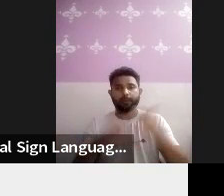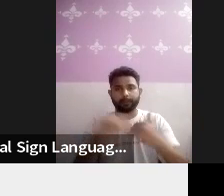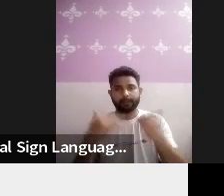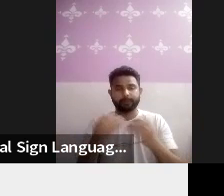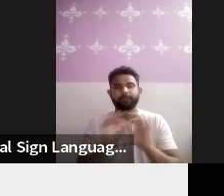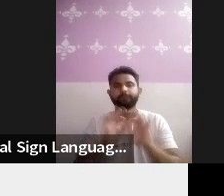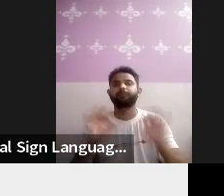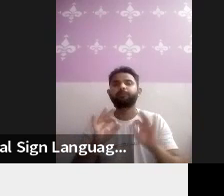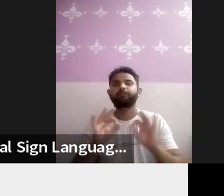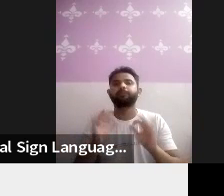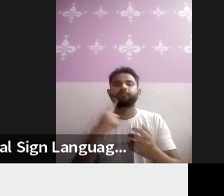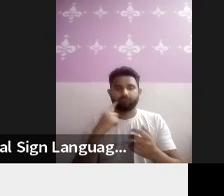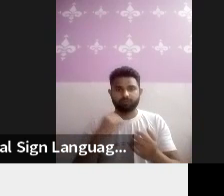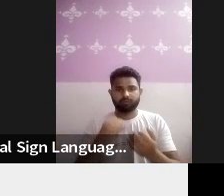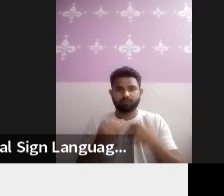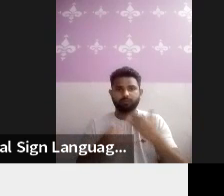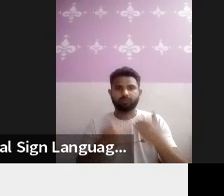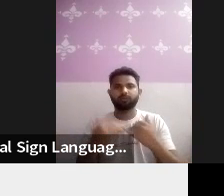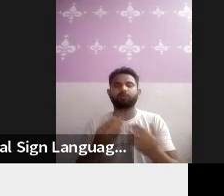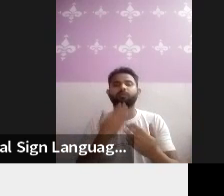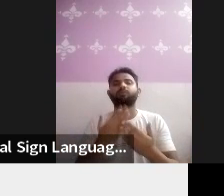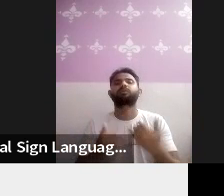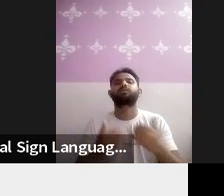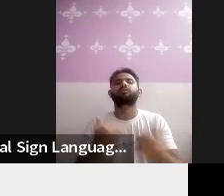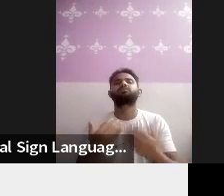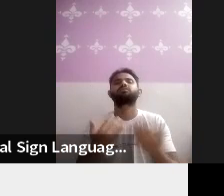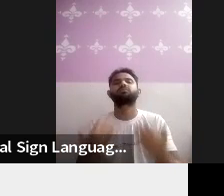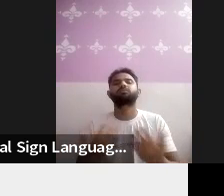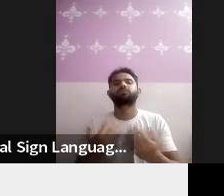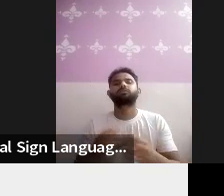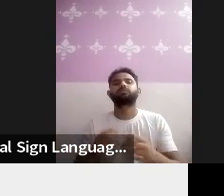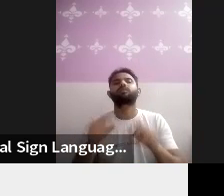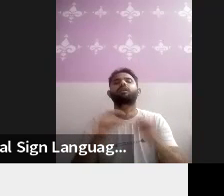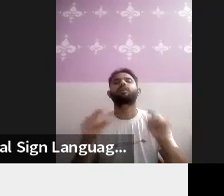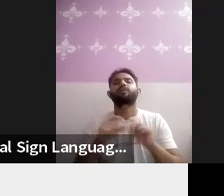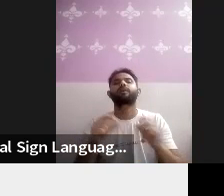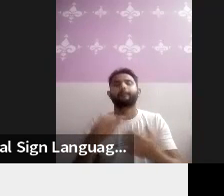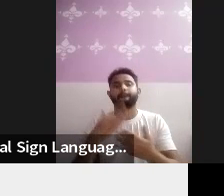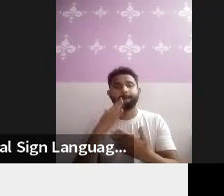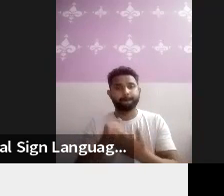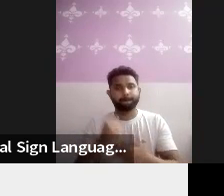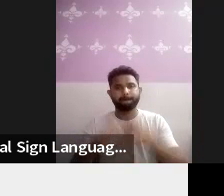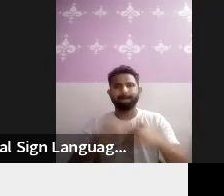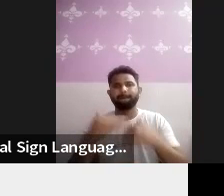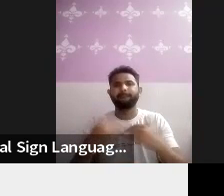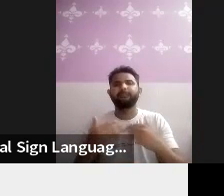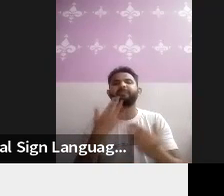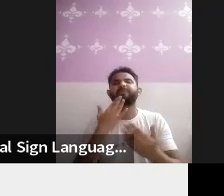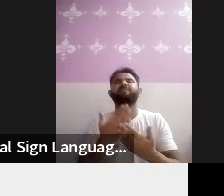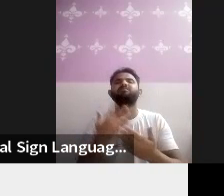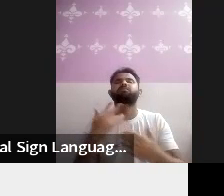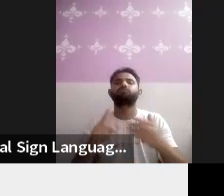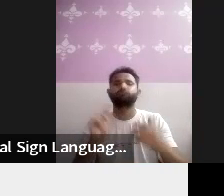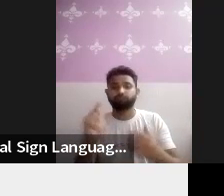or going to school or traveling, whatever, the most important thing for a person who